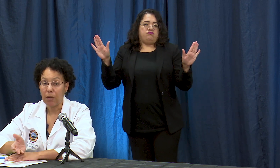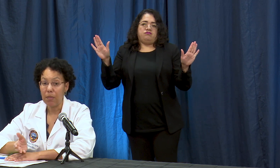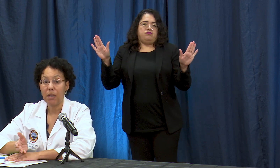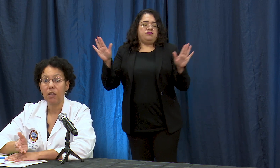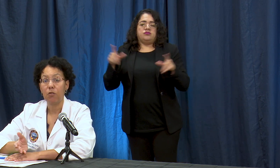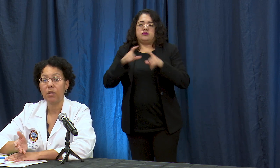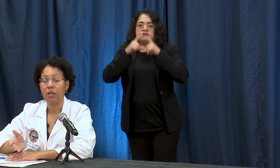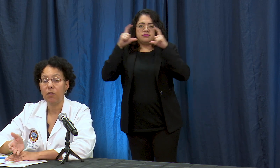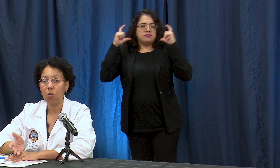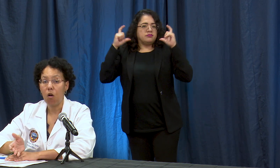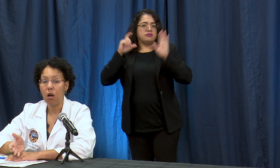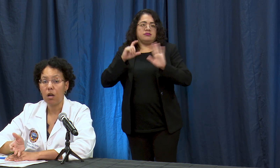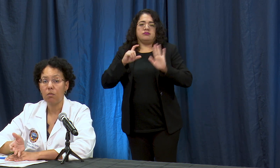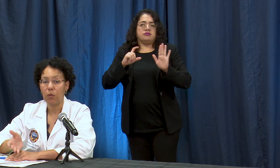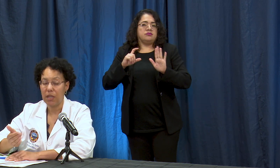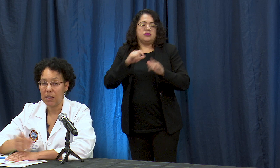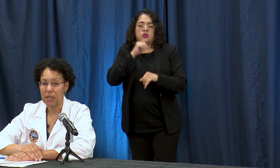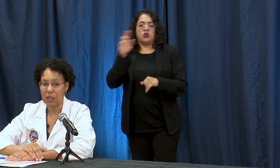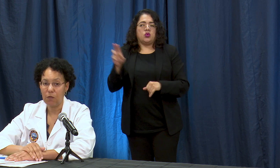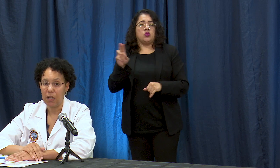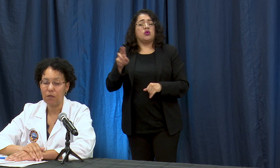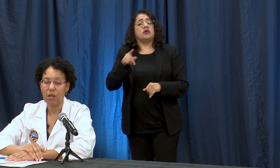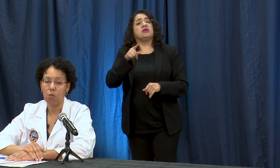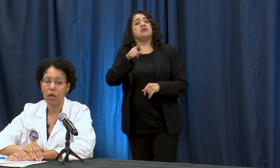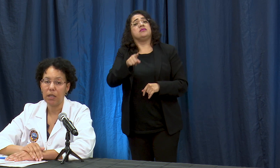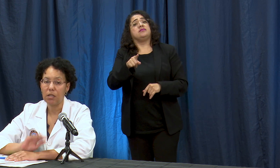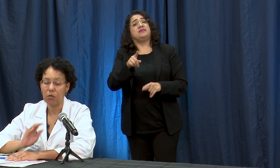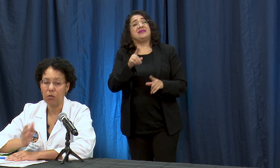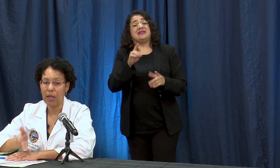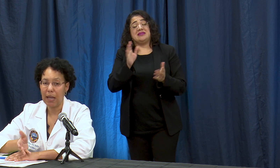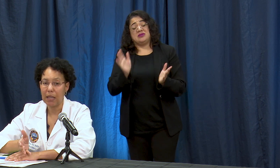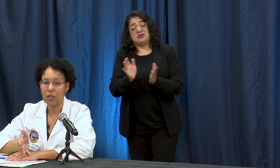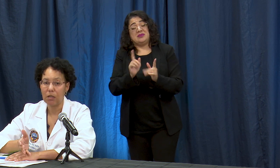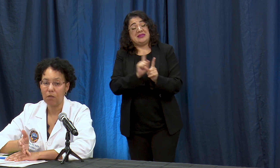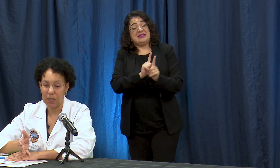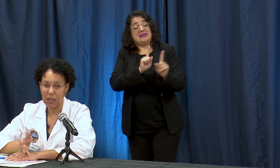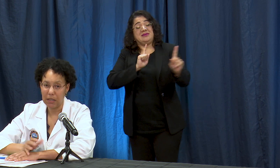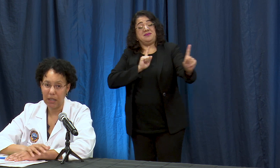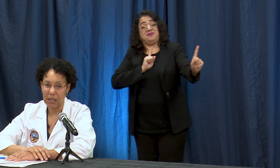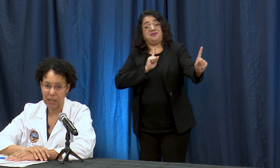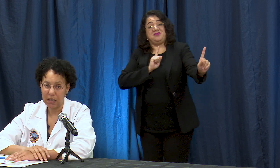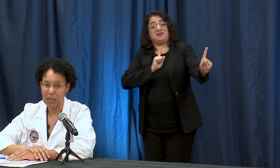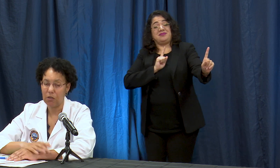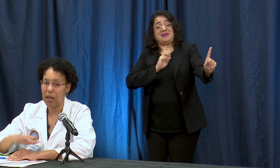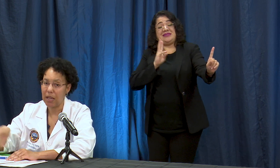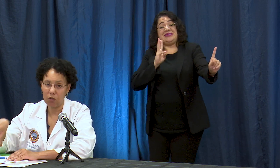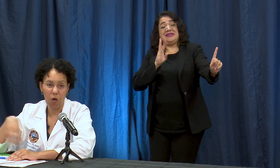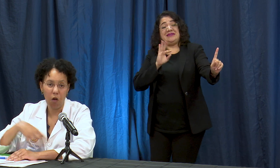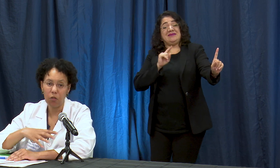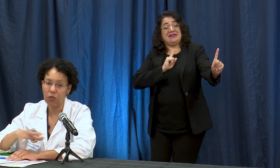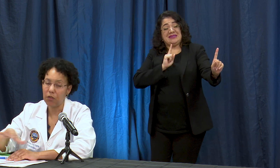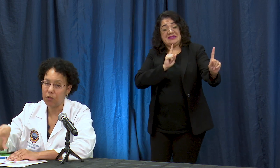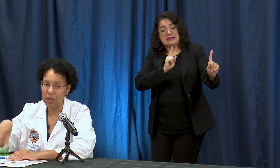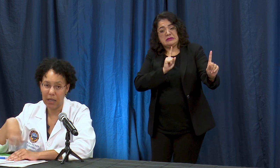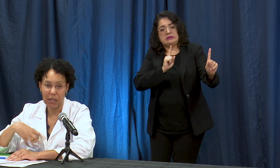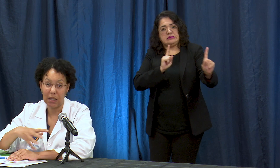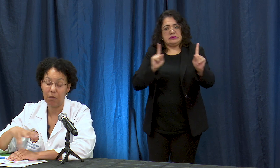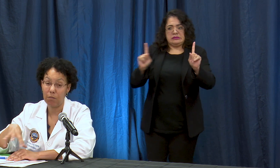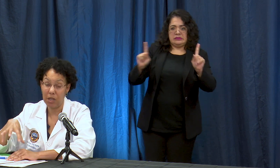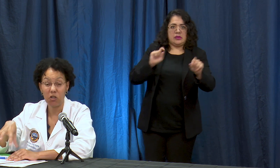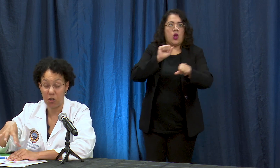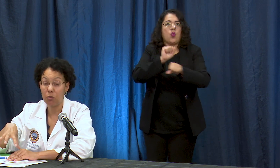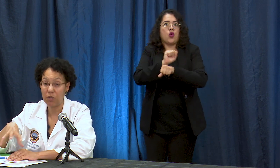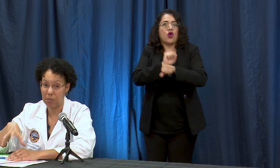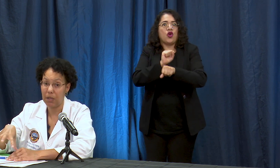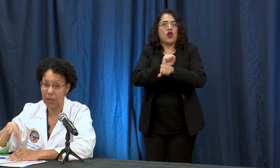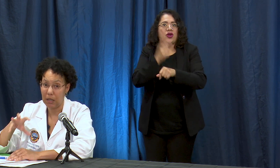We recommend, though, that if you are within 6 feet of someone, so you can't physically distance, you can't do all those other things that